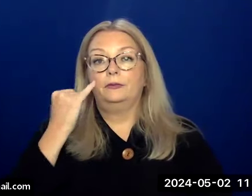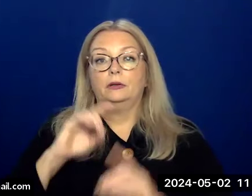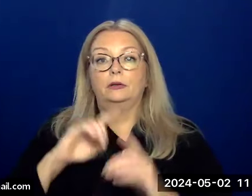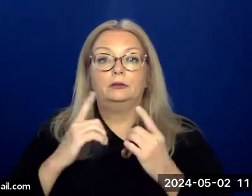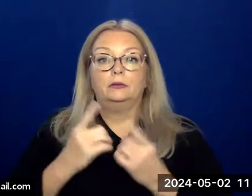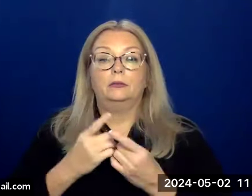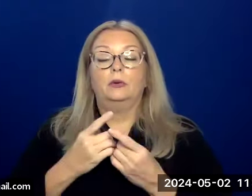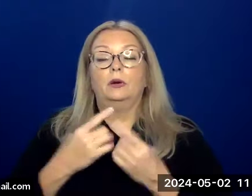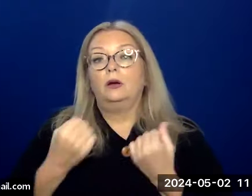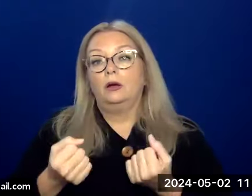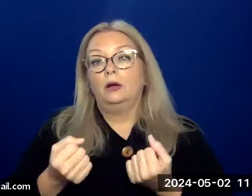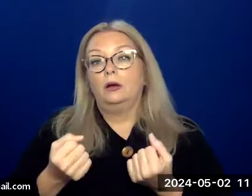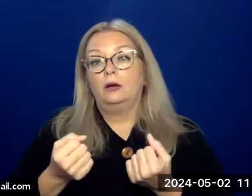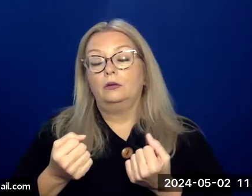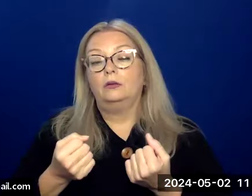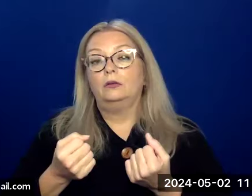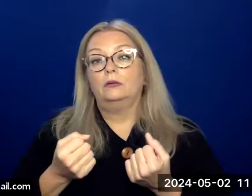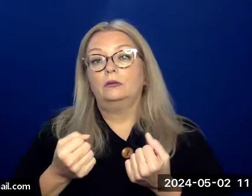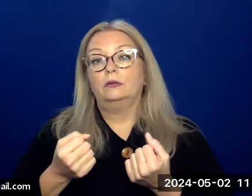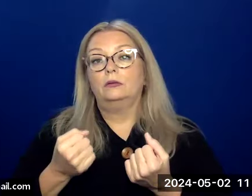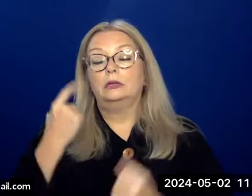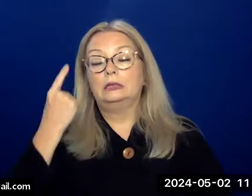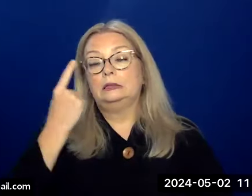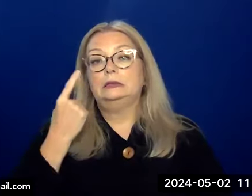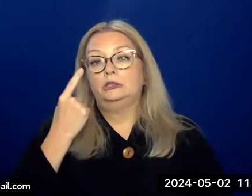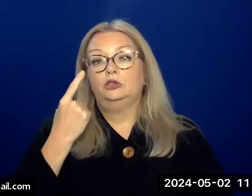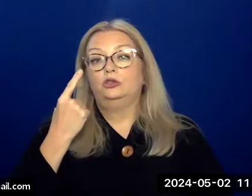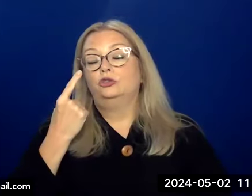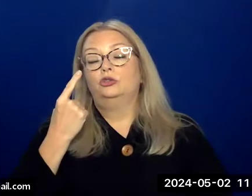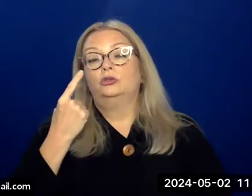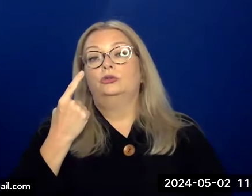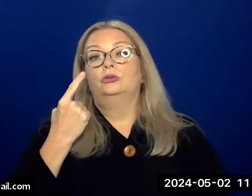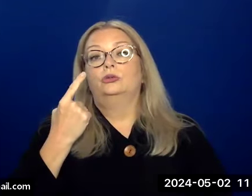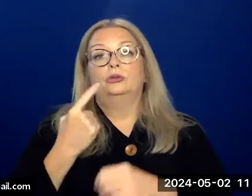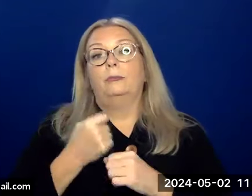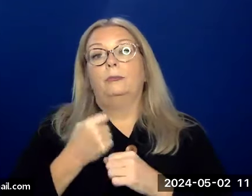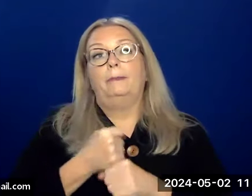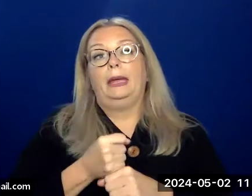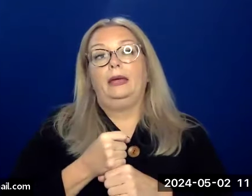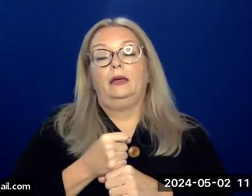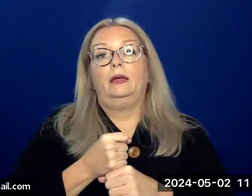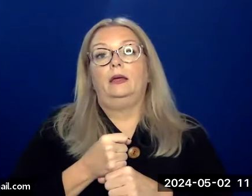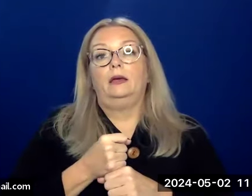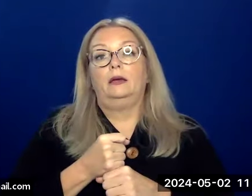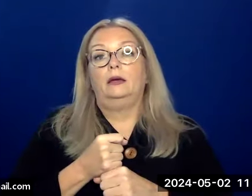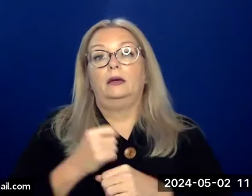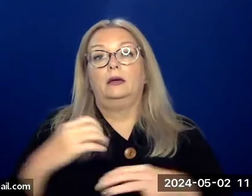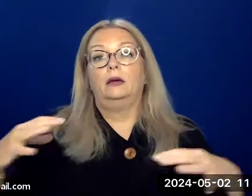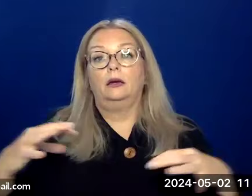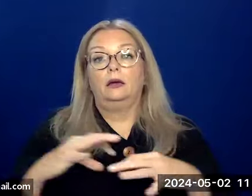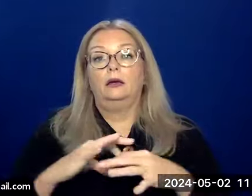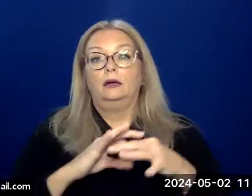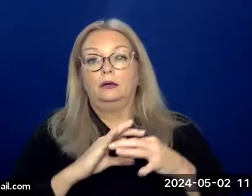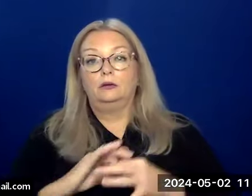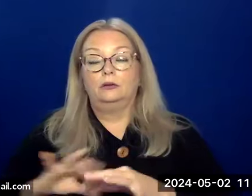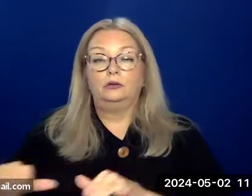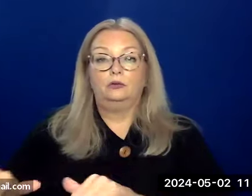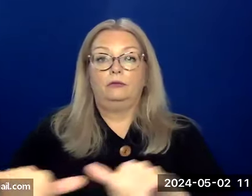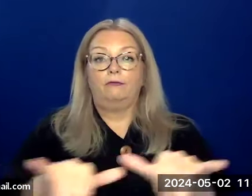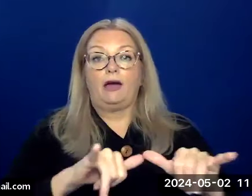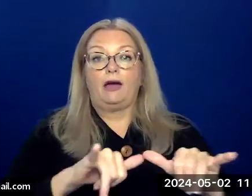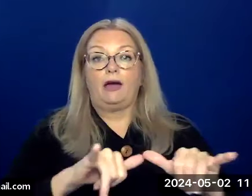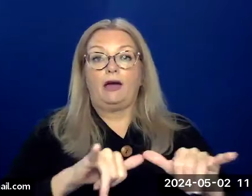of Health was taking into consideration making a unified license for that.